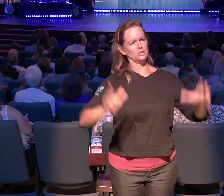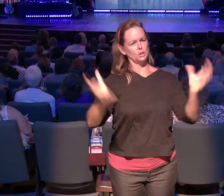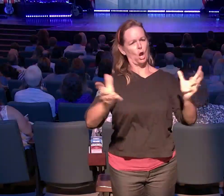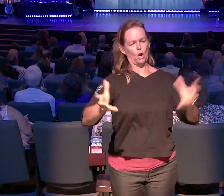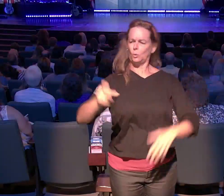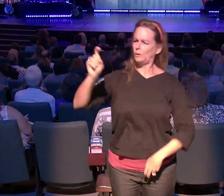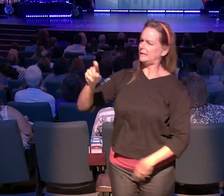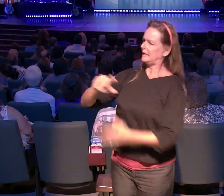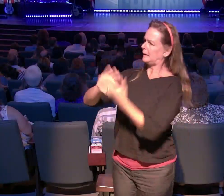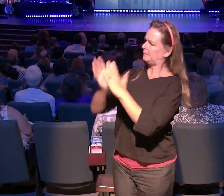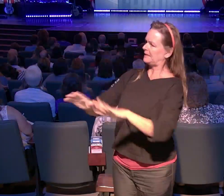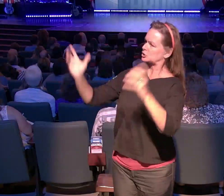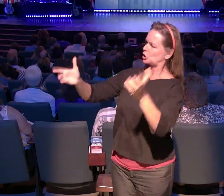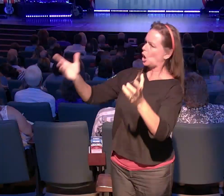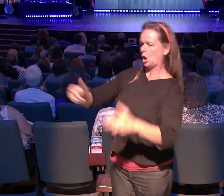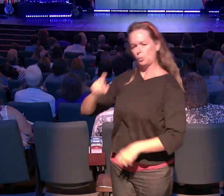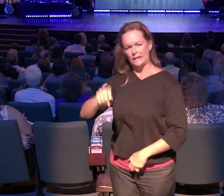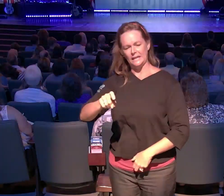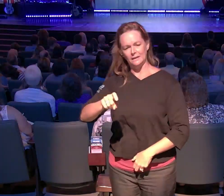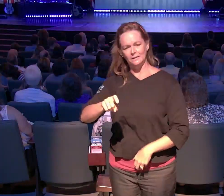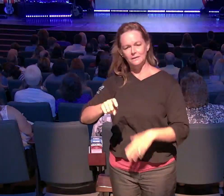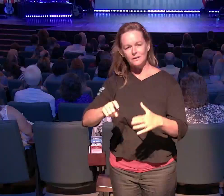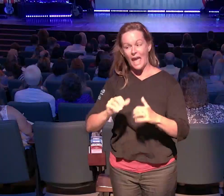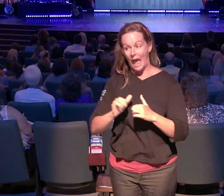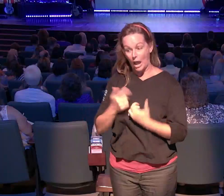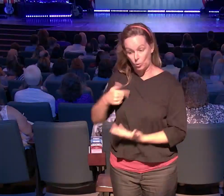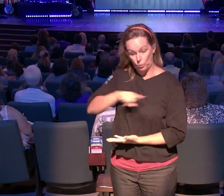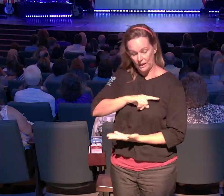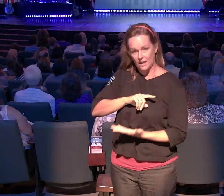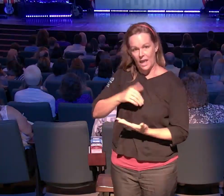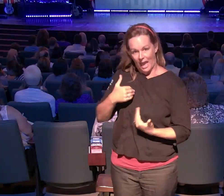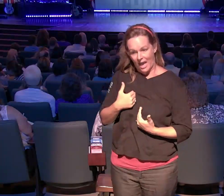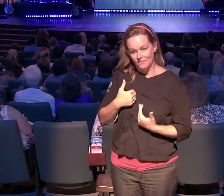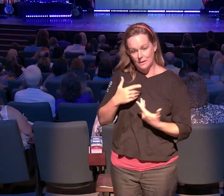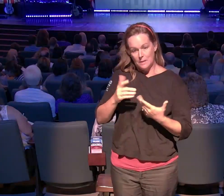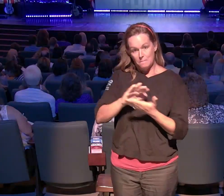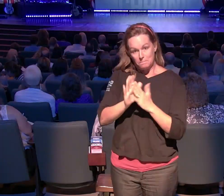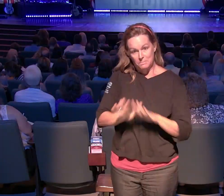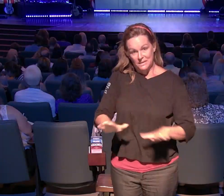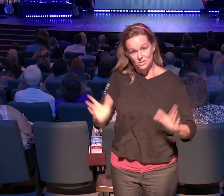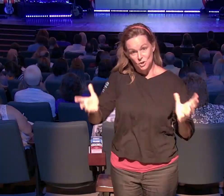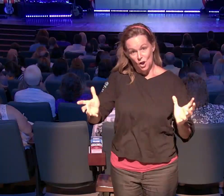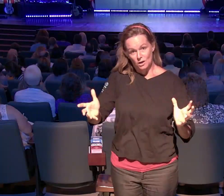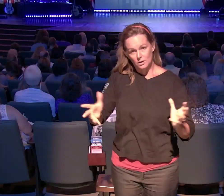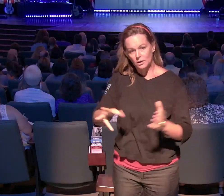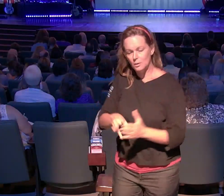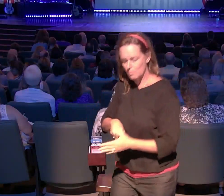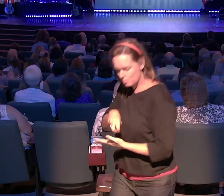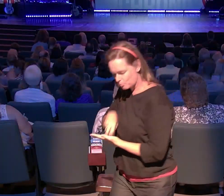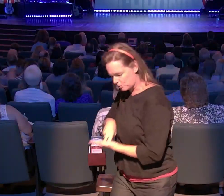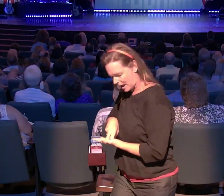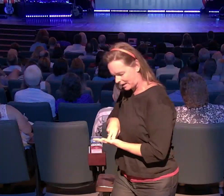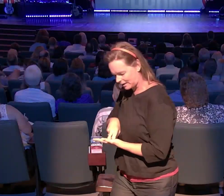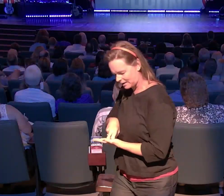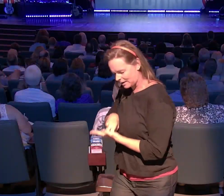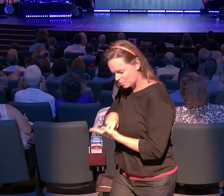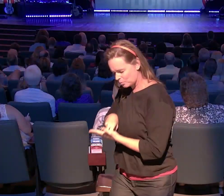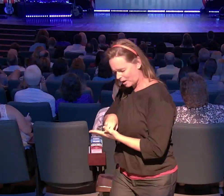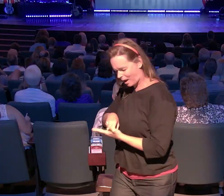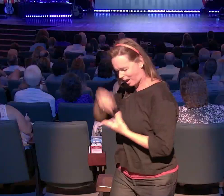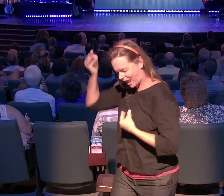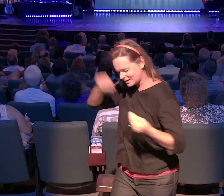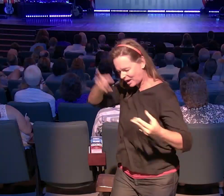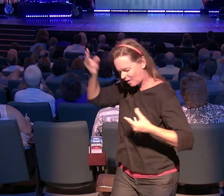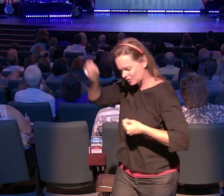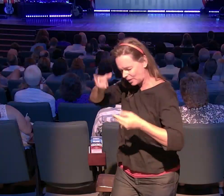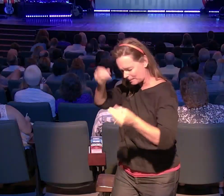pray. 2 Chronicles 7:14 says, "If my people who are called by my name will humble themselves and pray and seek my